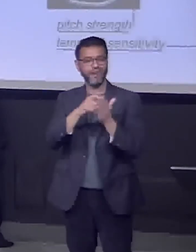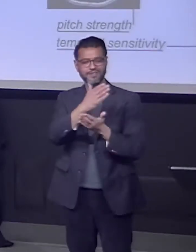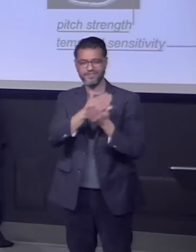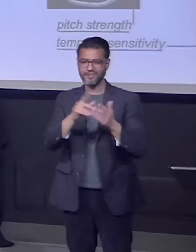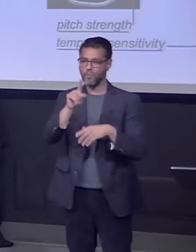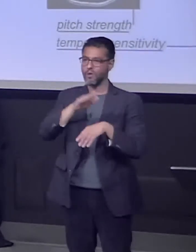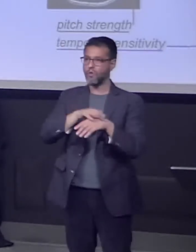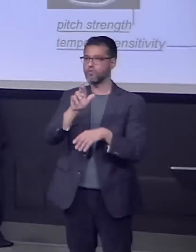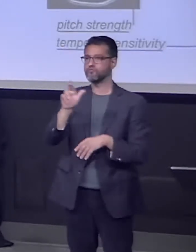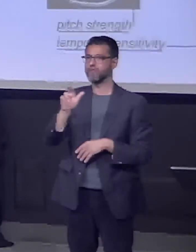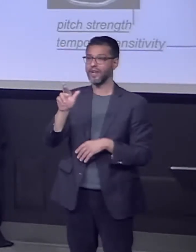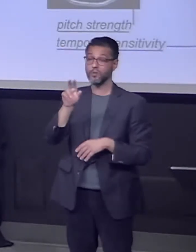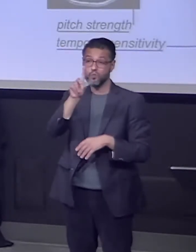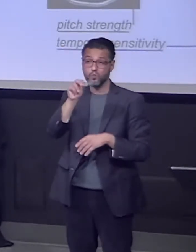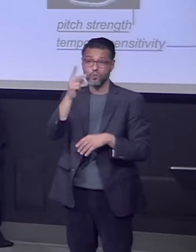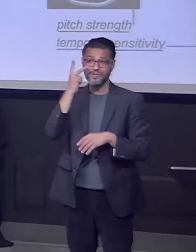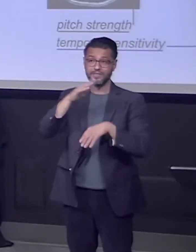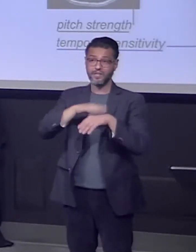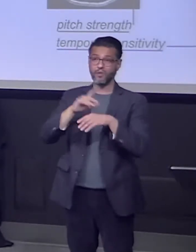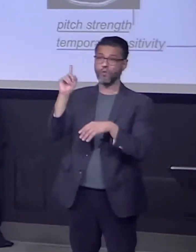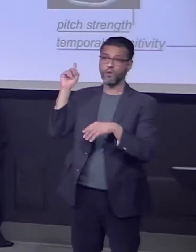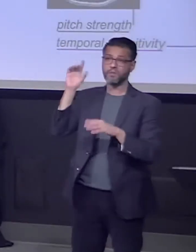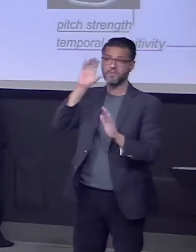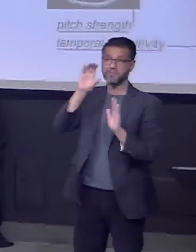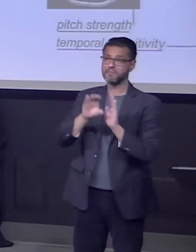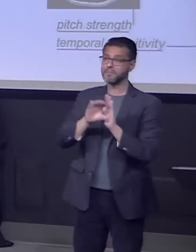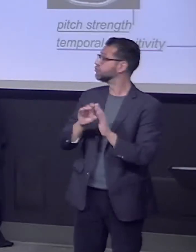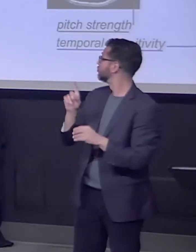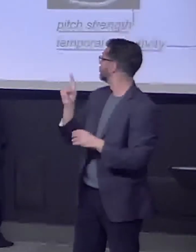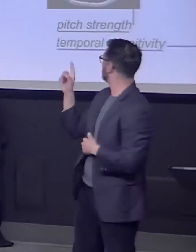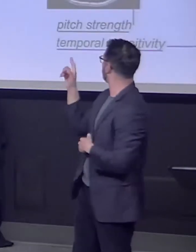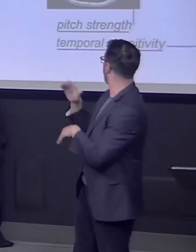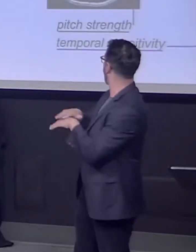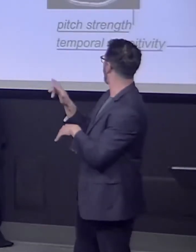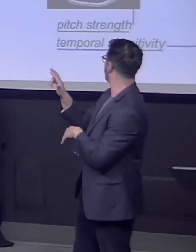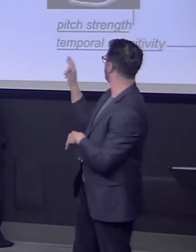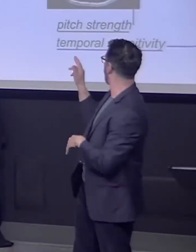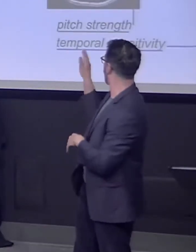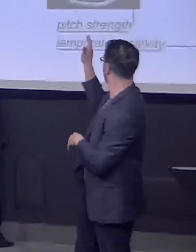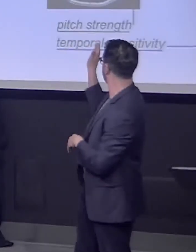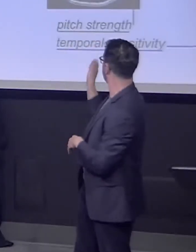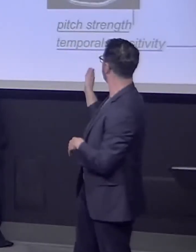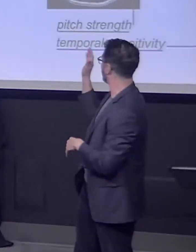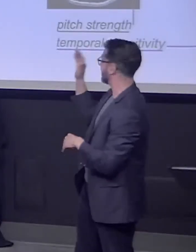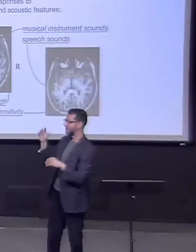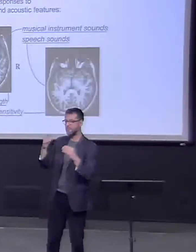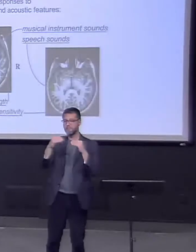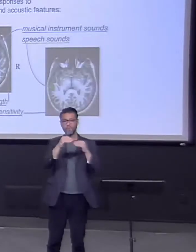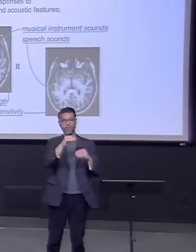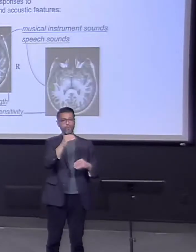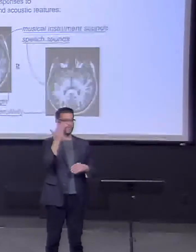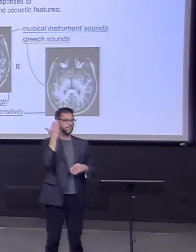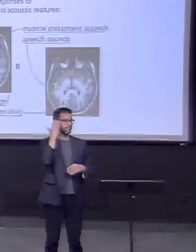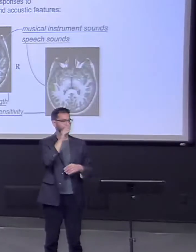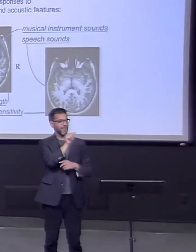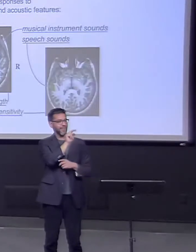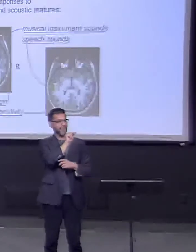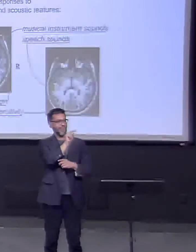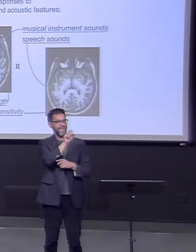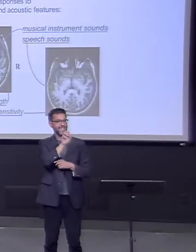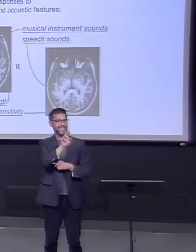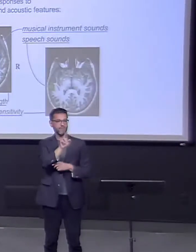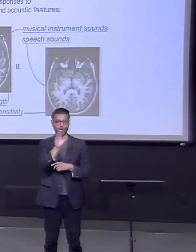here you do see the lateralization. Music is on the right and more anterior. That's what other people have also